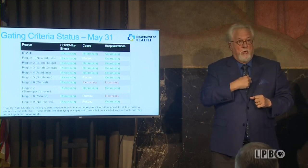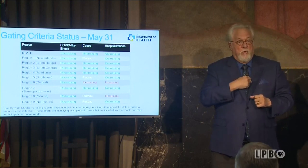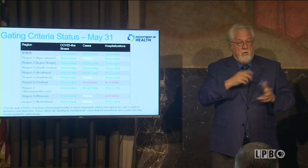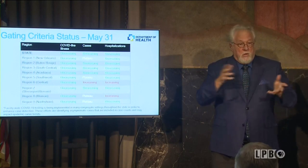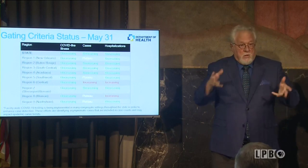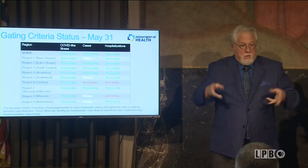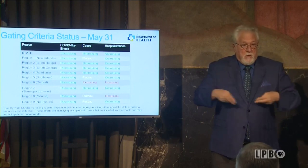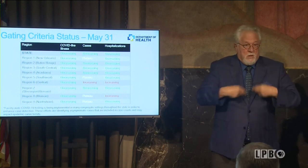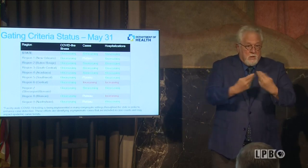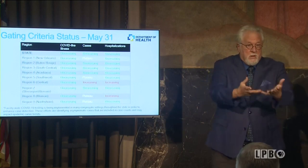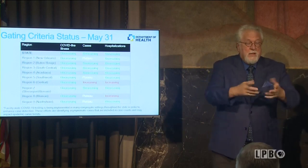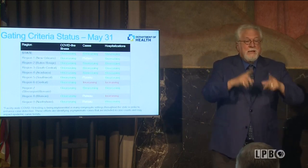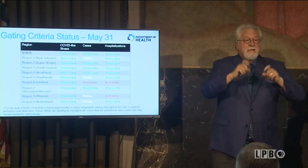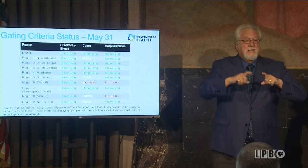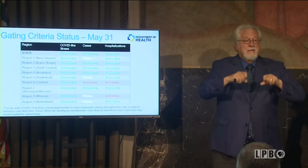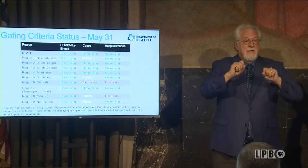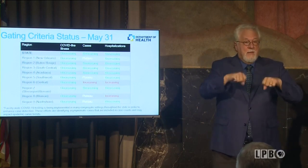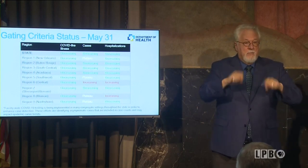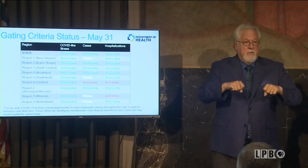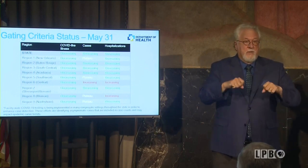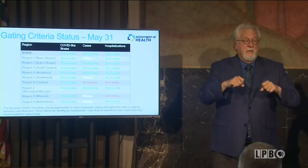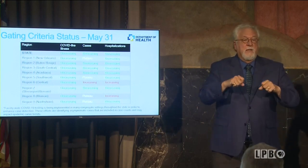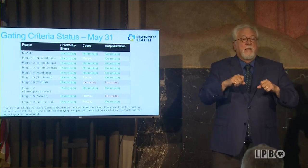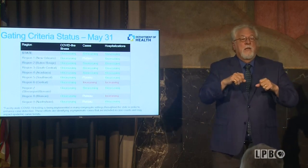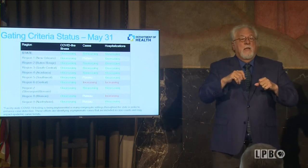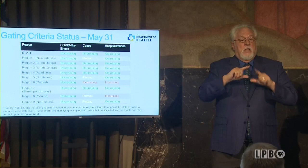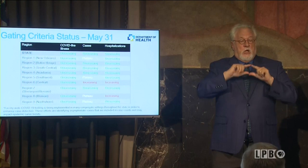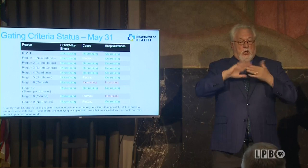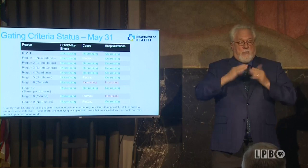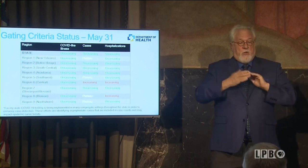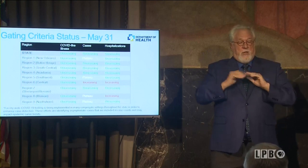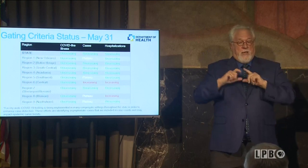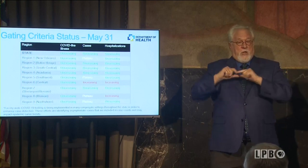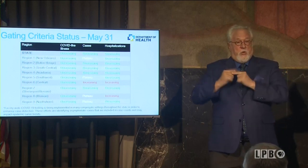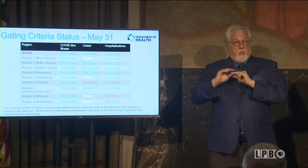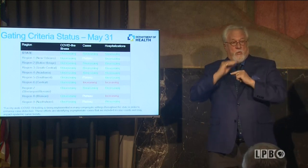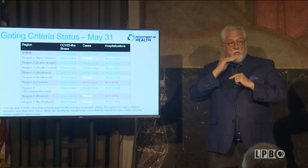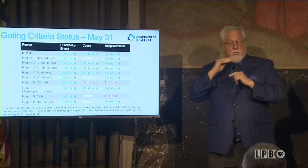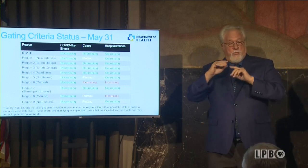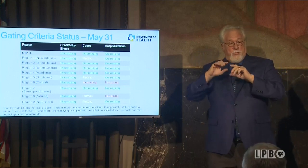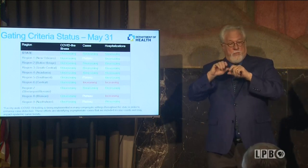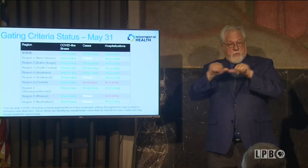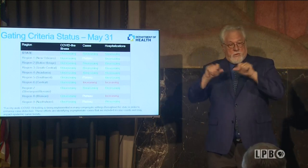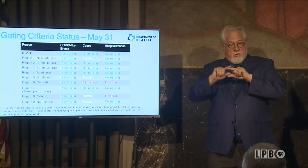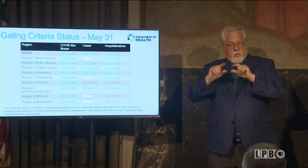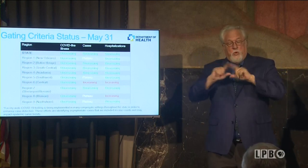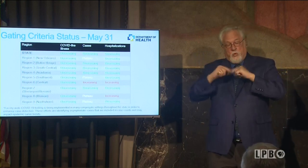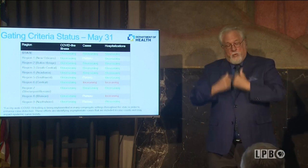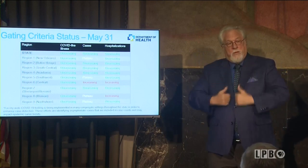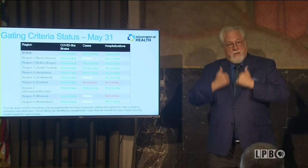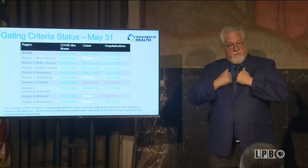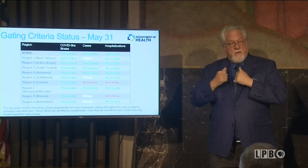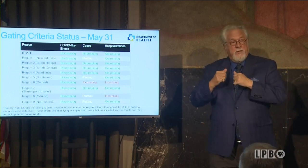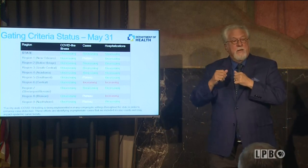testing capabilities, both at the community and congregate level, but also making sure that we are